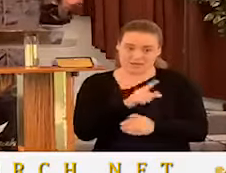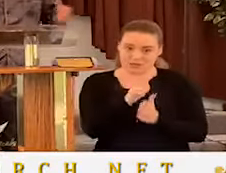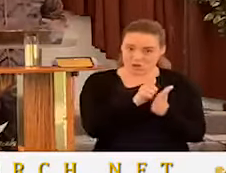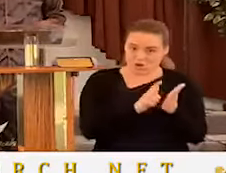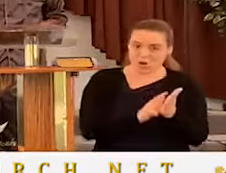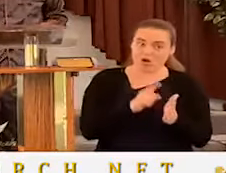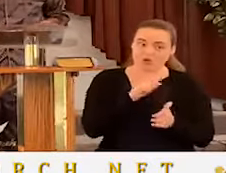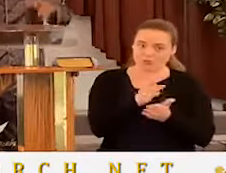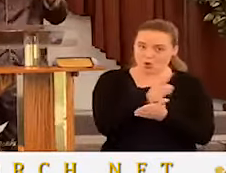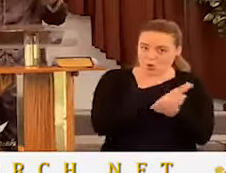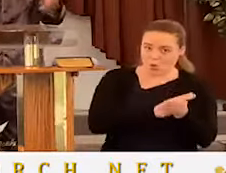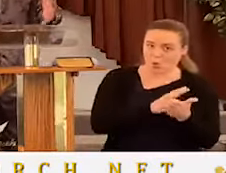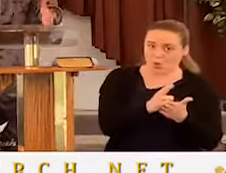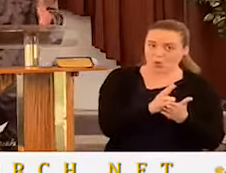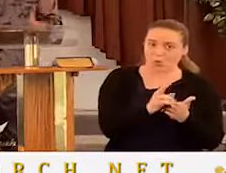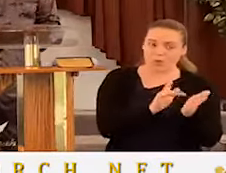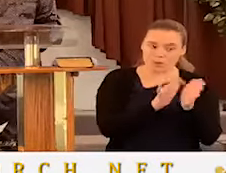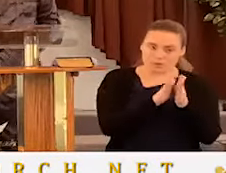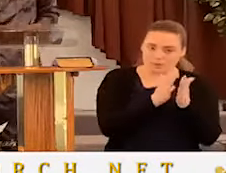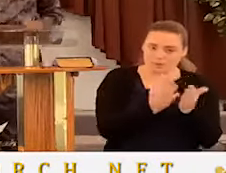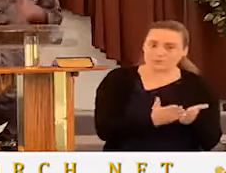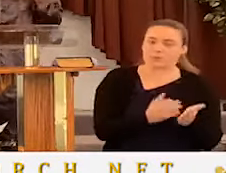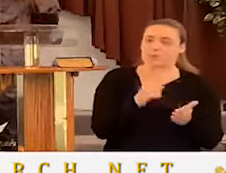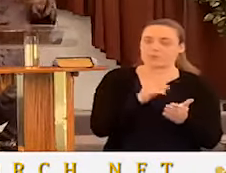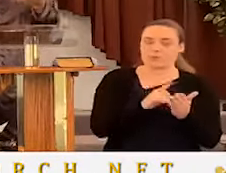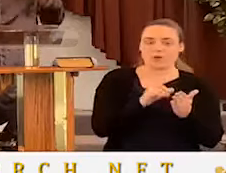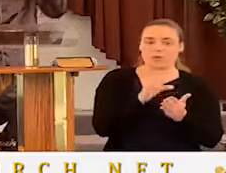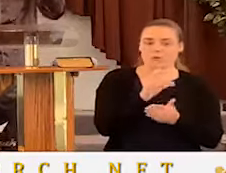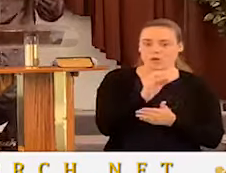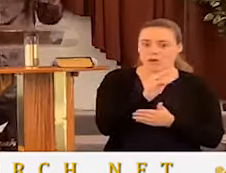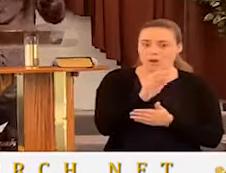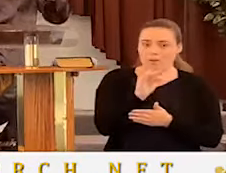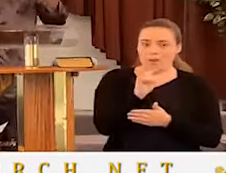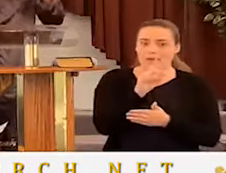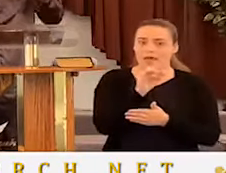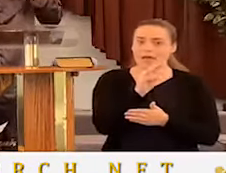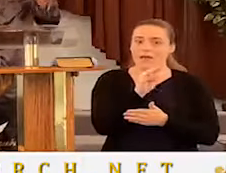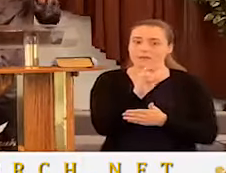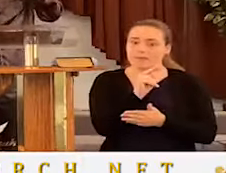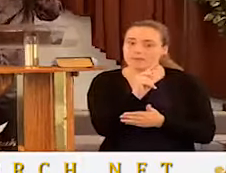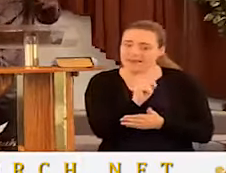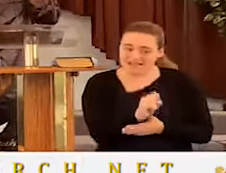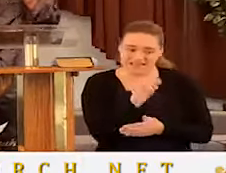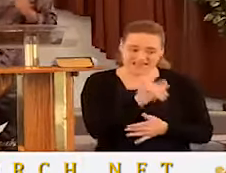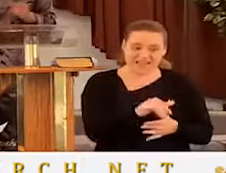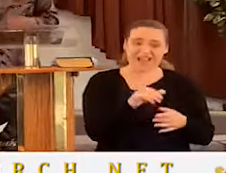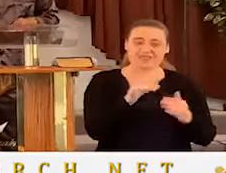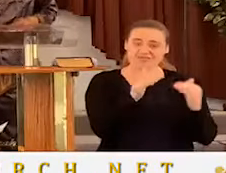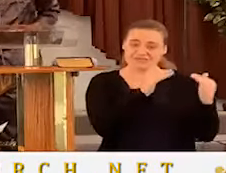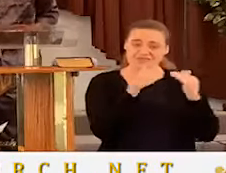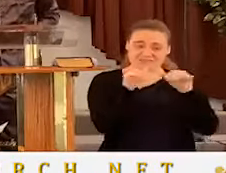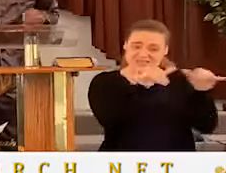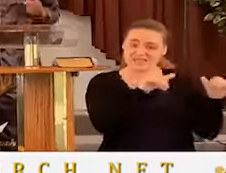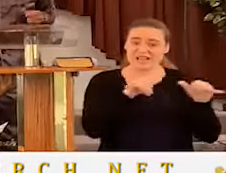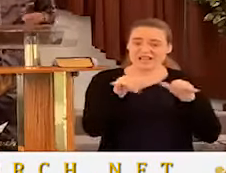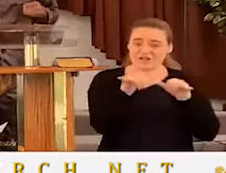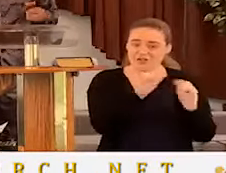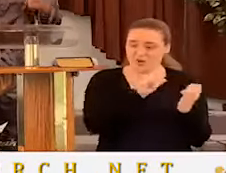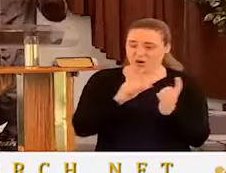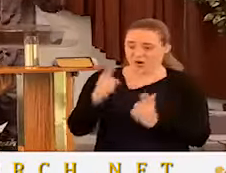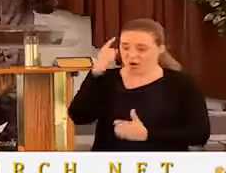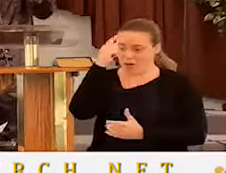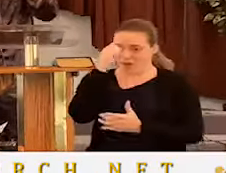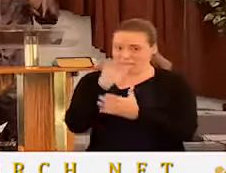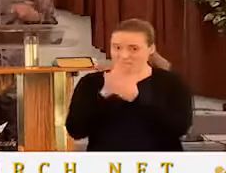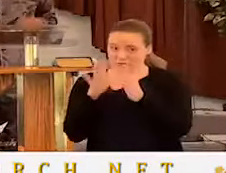is the holy commandments, the holy writ, the standard by which every believer must live, that the